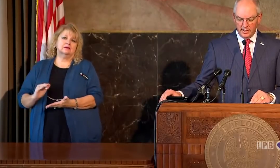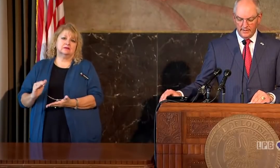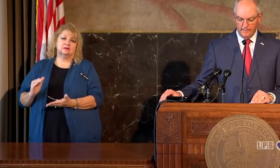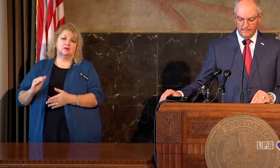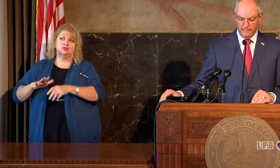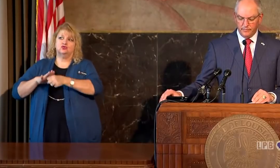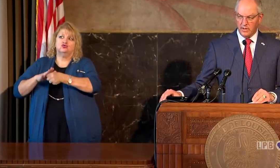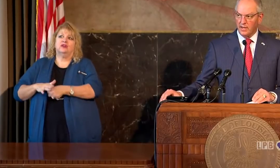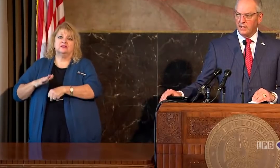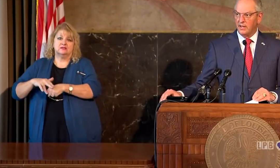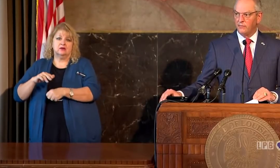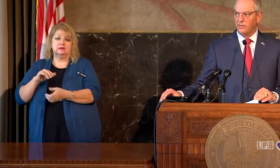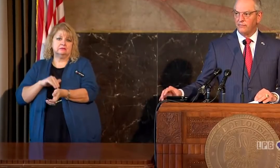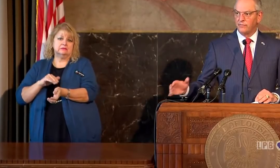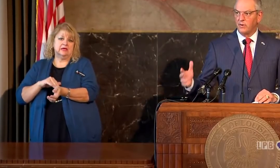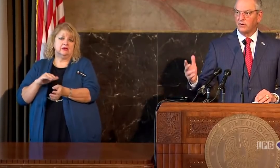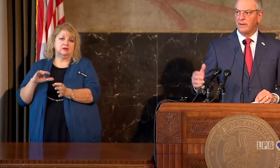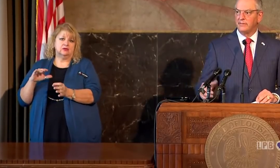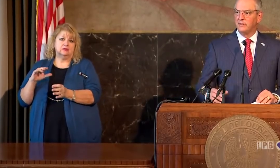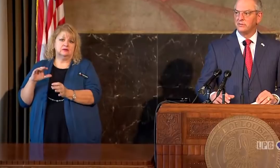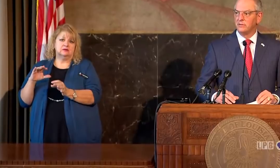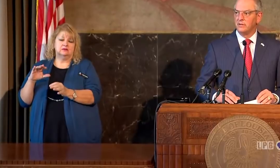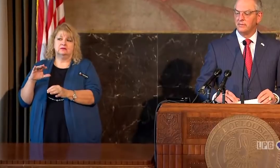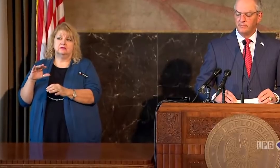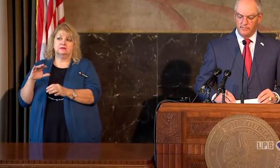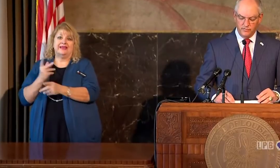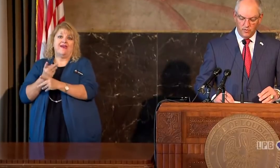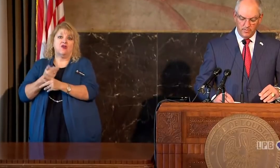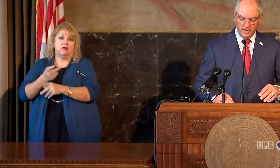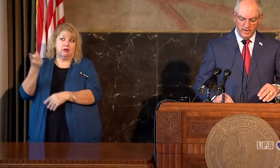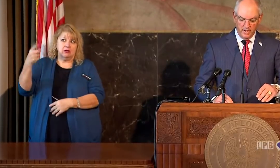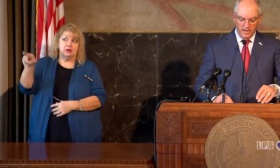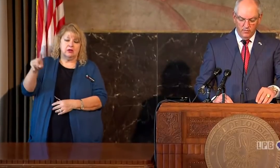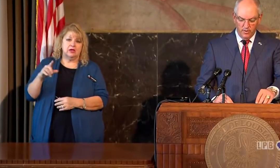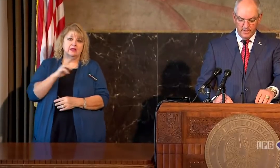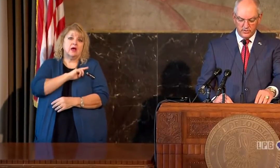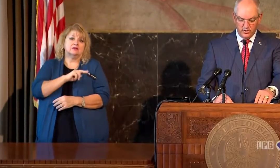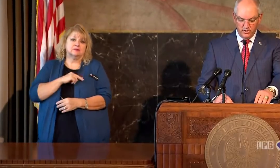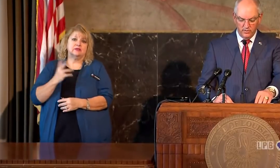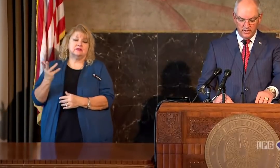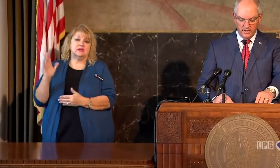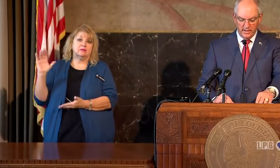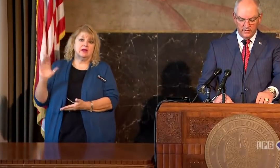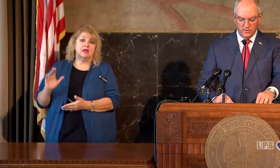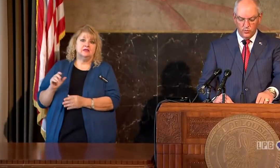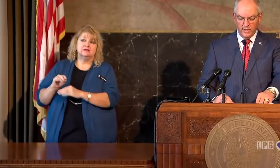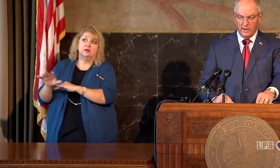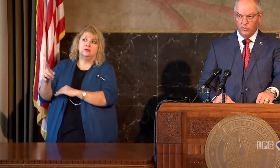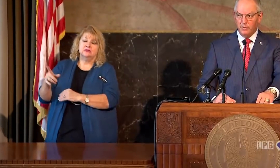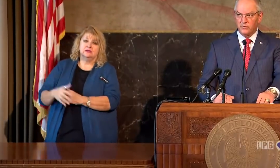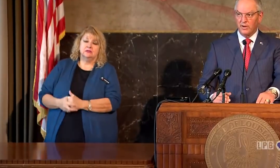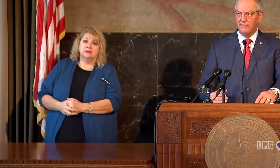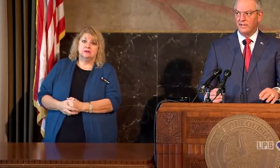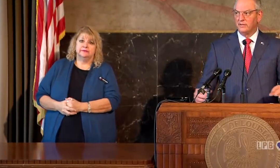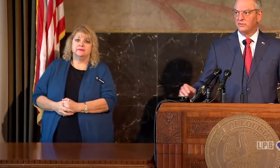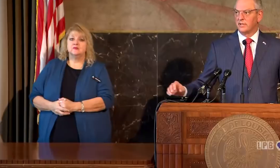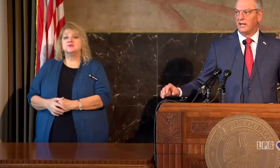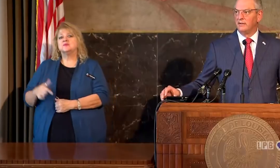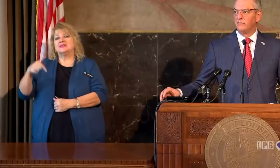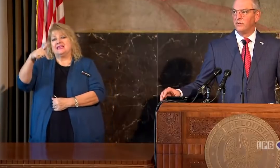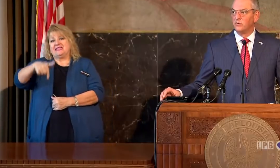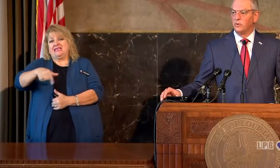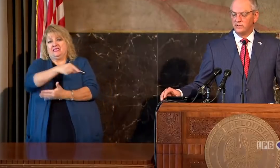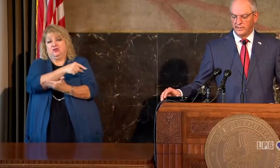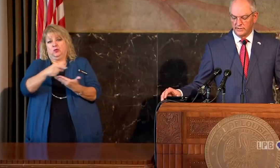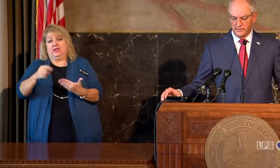questions, we've talked about this before, but I want to make sure you know that later this week I will be traveling to